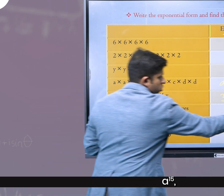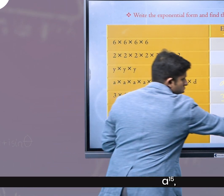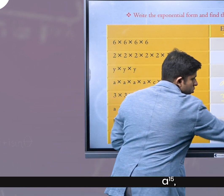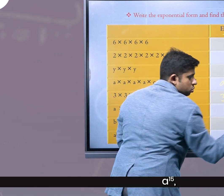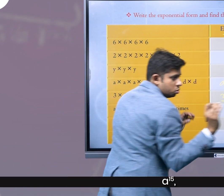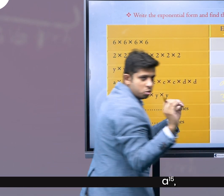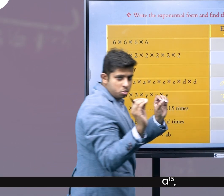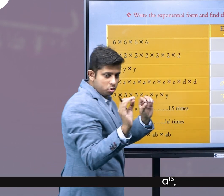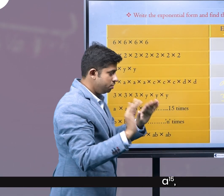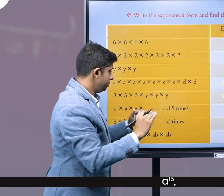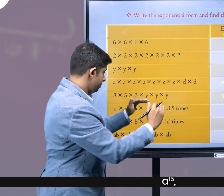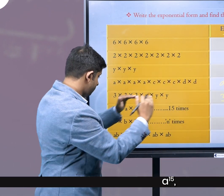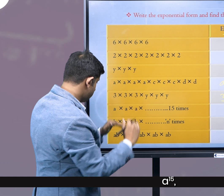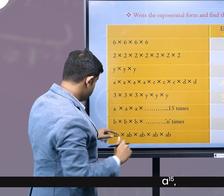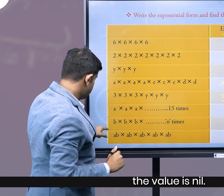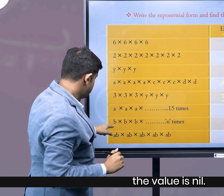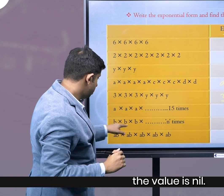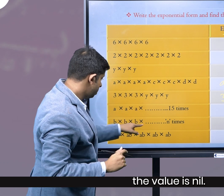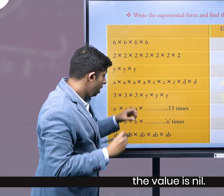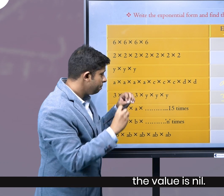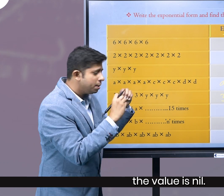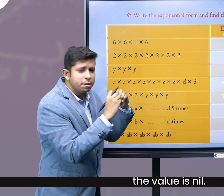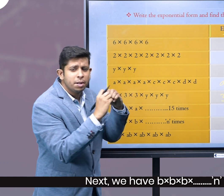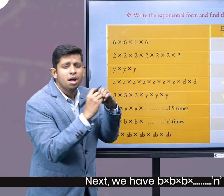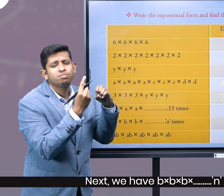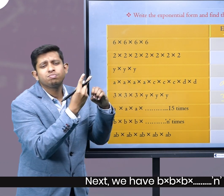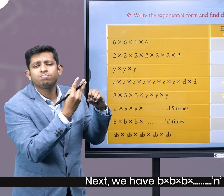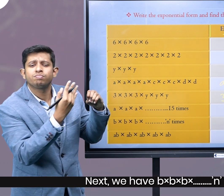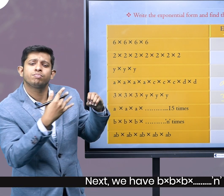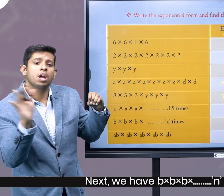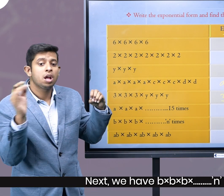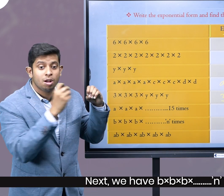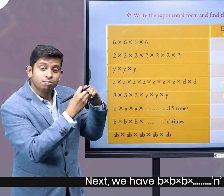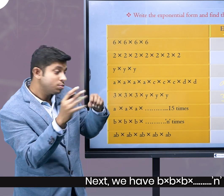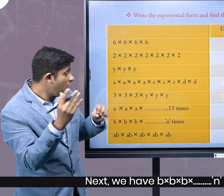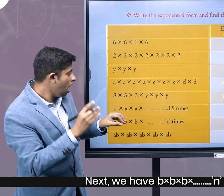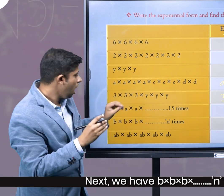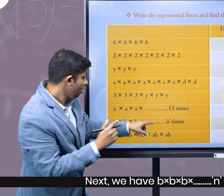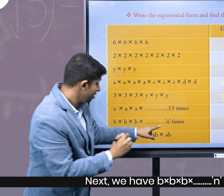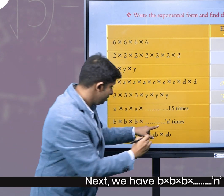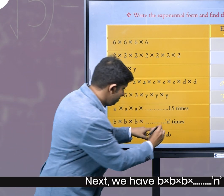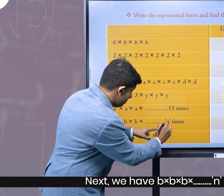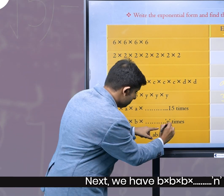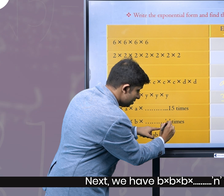a to the power of 15. The value is nil. Next, we have b into b into b, so on n times.